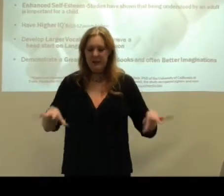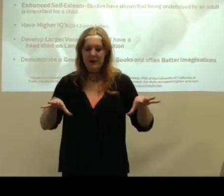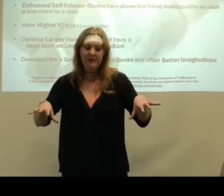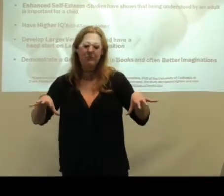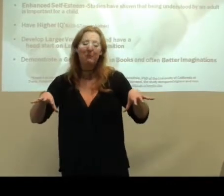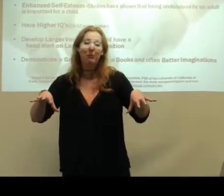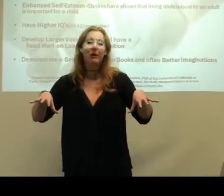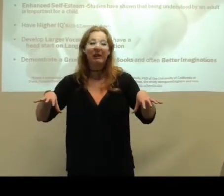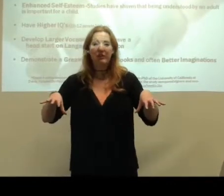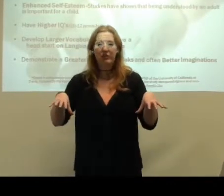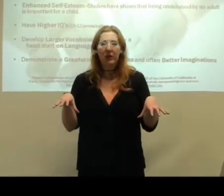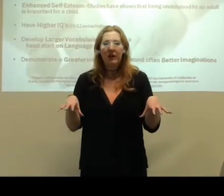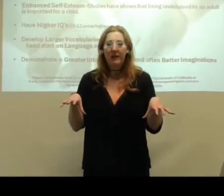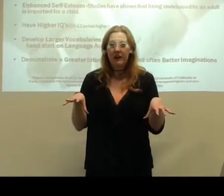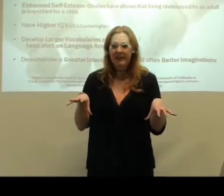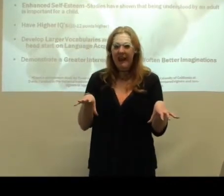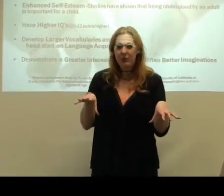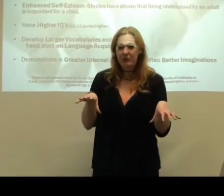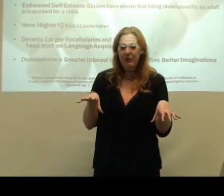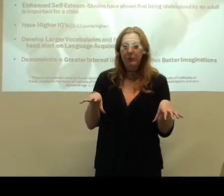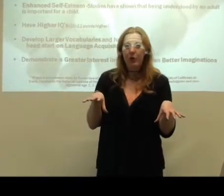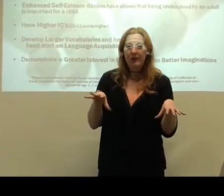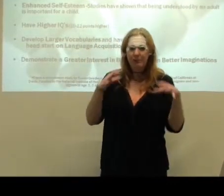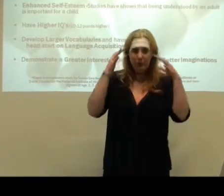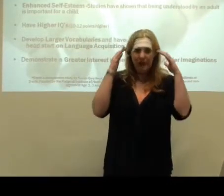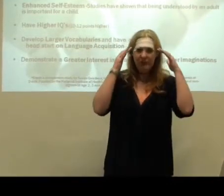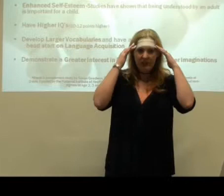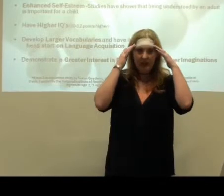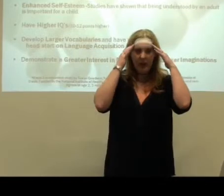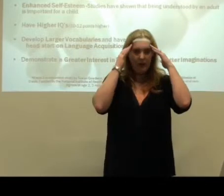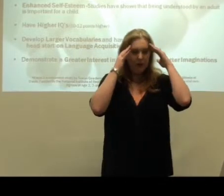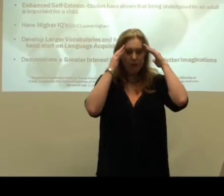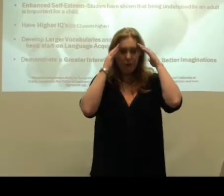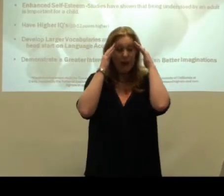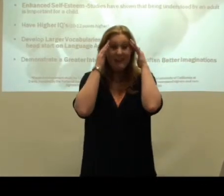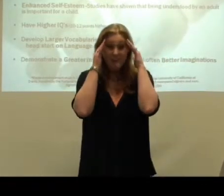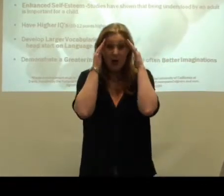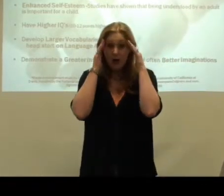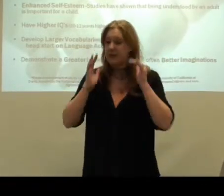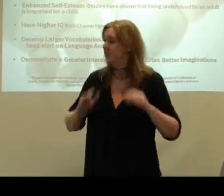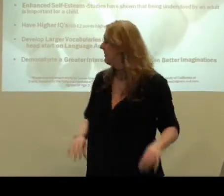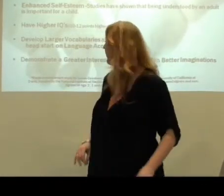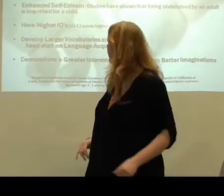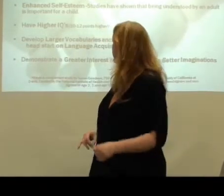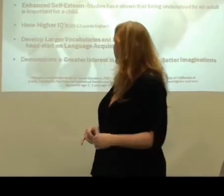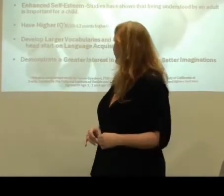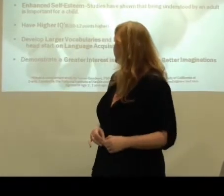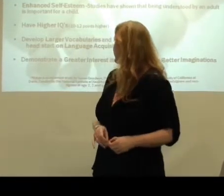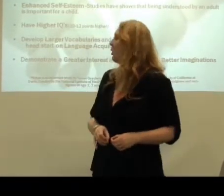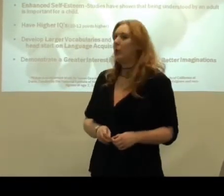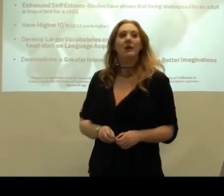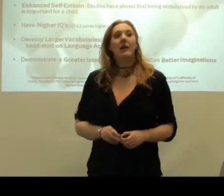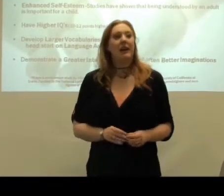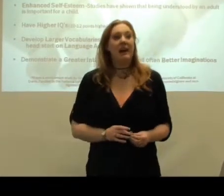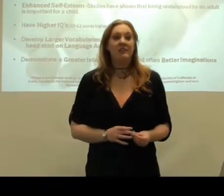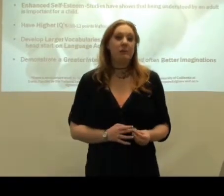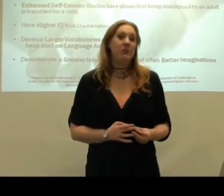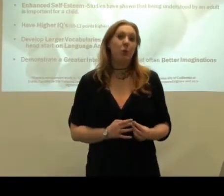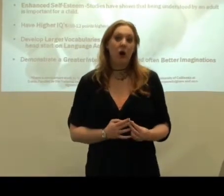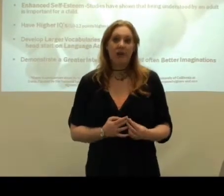has been bridged, that allows for more exploration in other ways, cognitively. And so, a lot of times they'll want